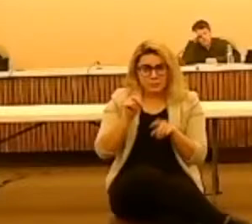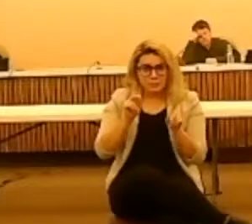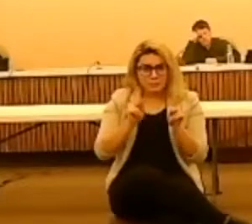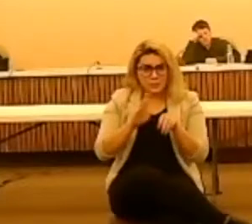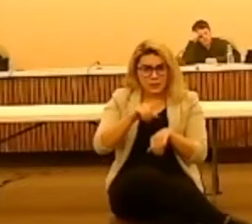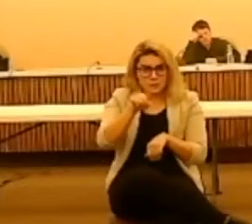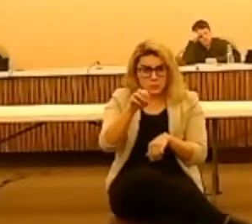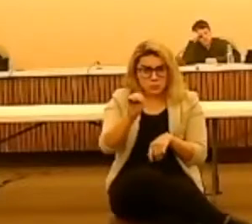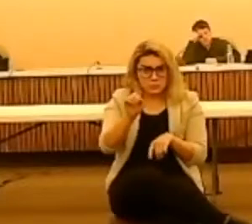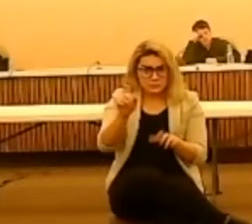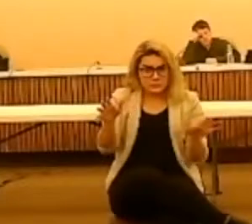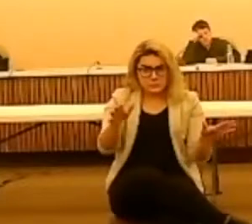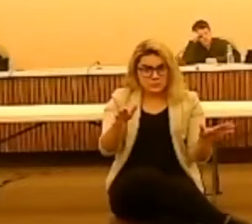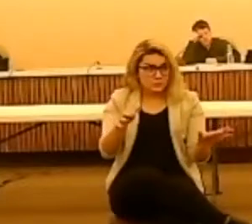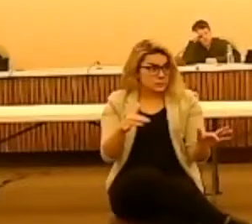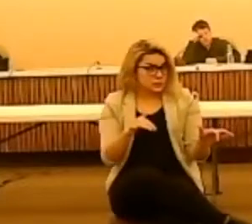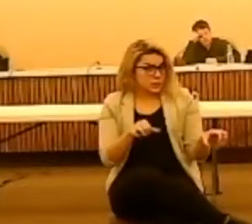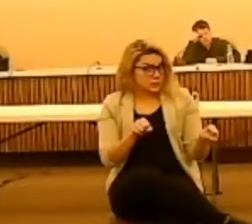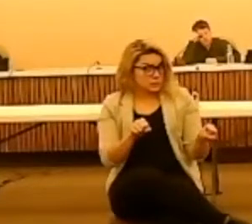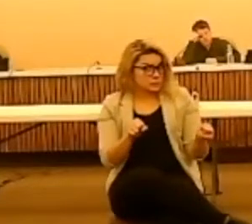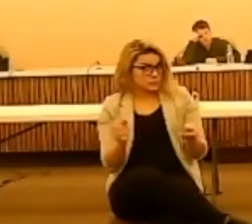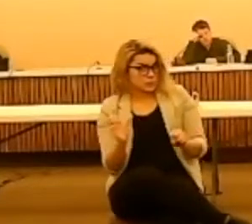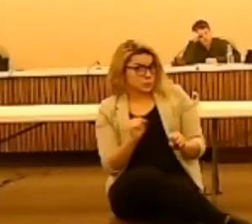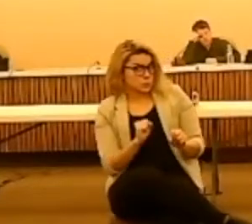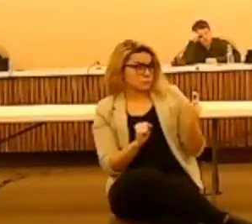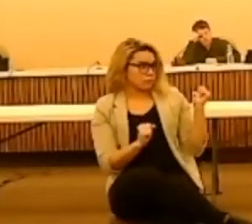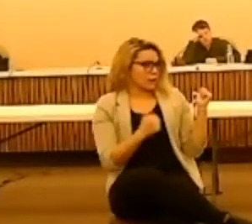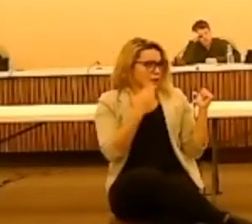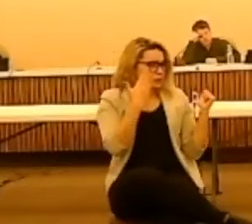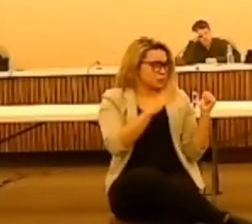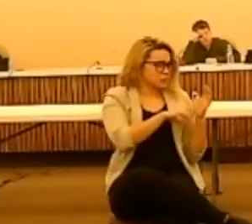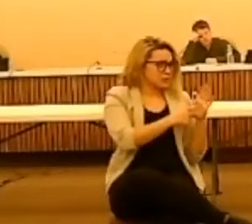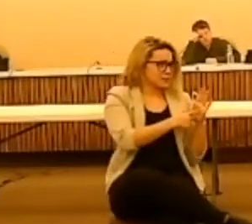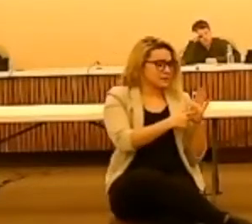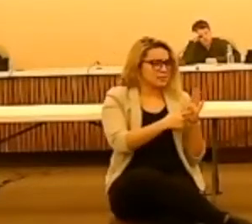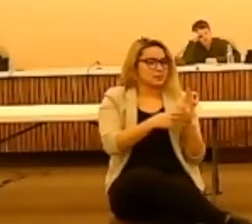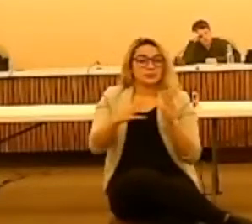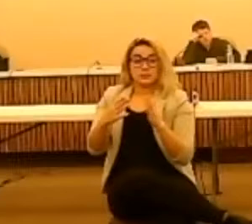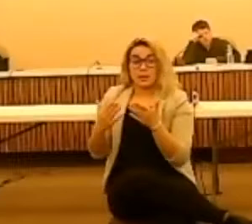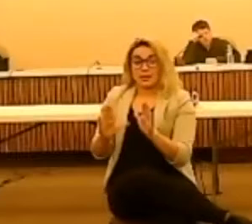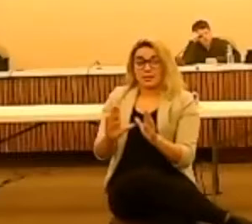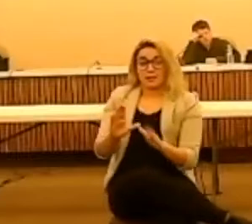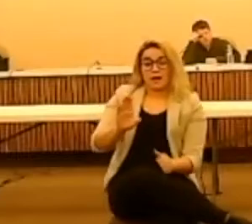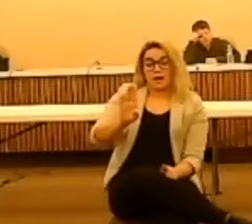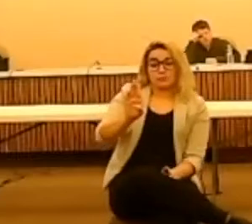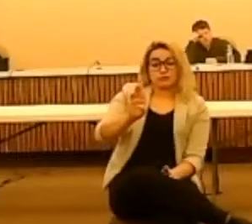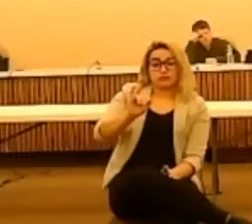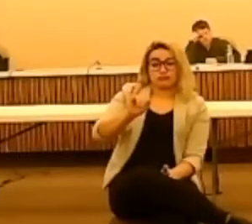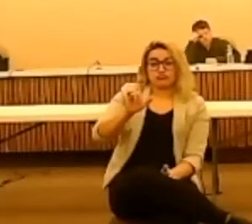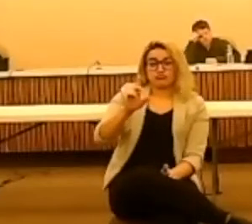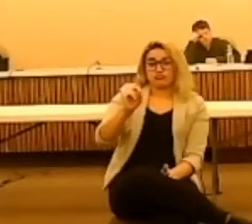I guess that's a yes. I am going to let Bridget and Michael Andre speak.